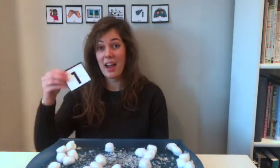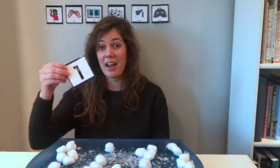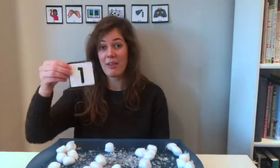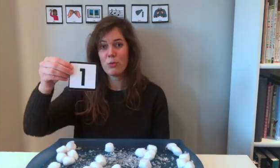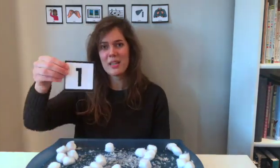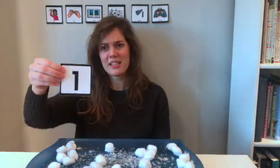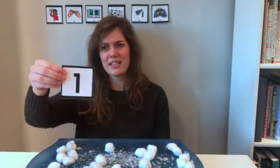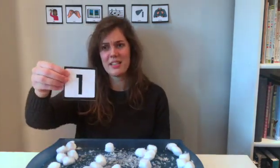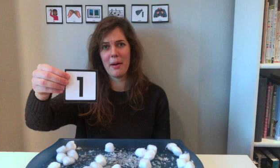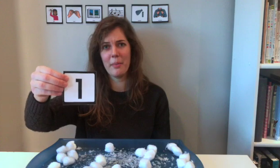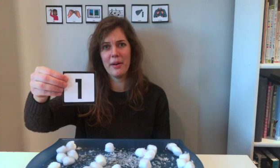have, what's this number?